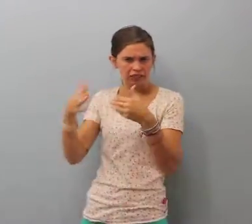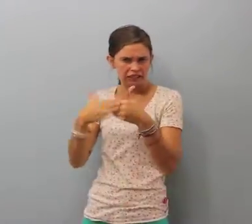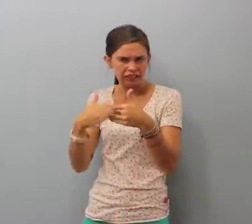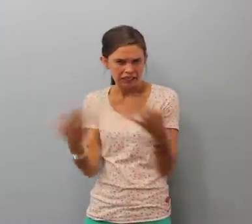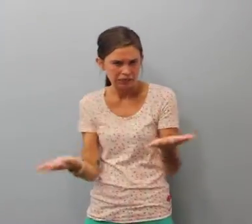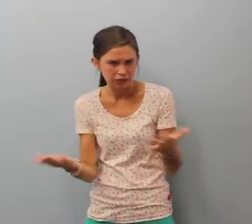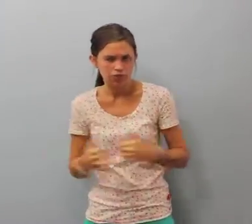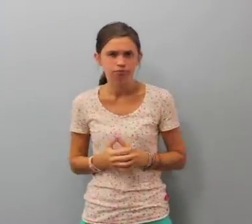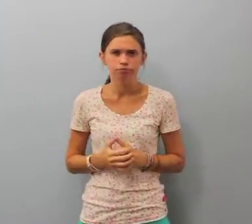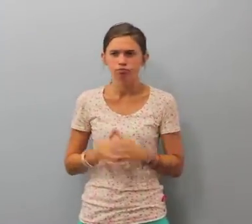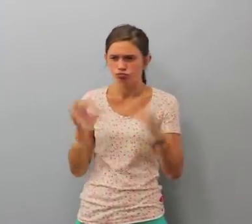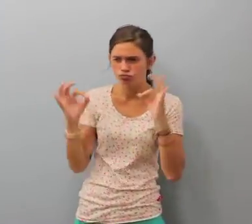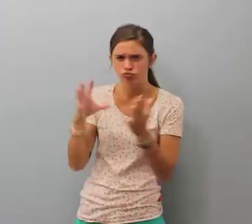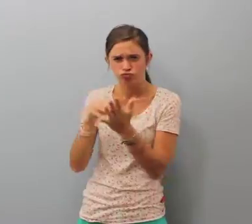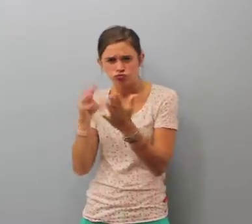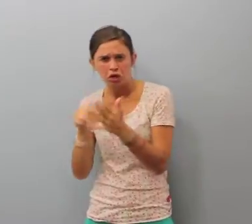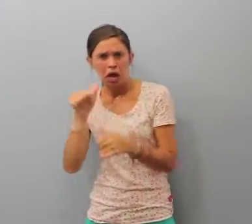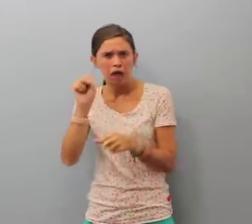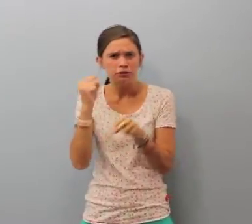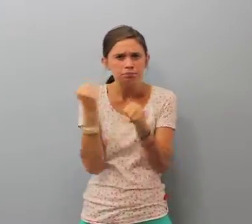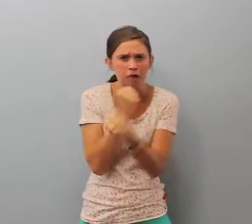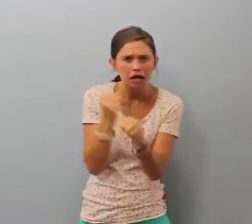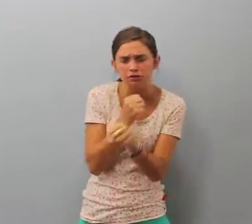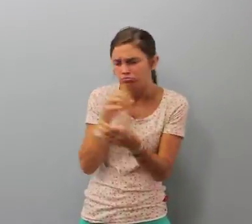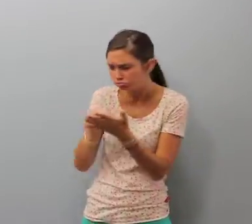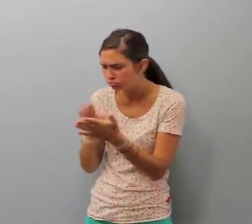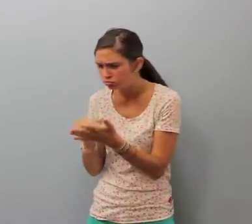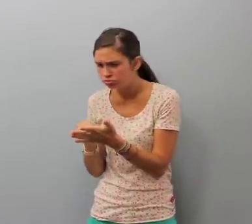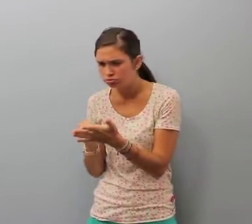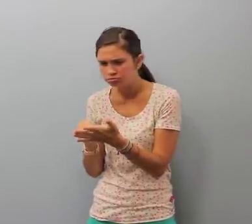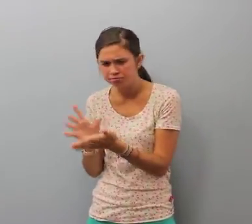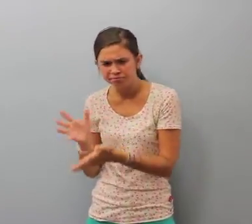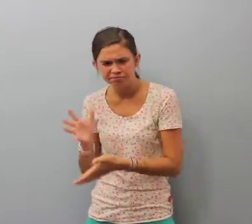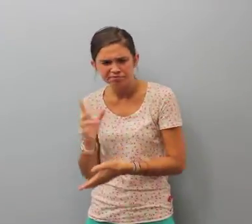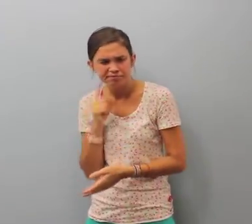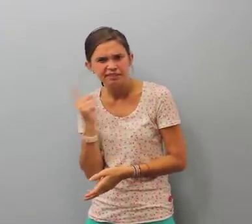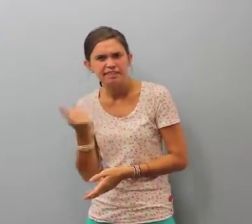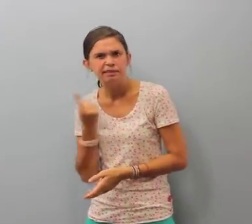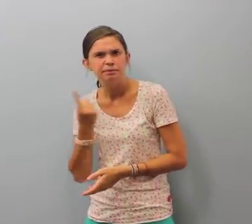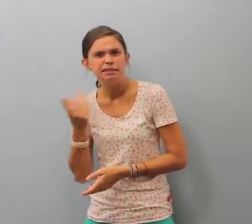UTI in Norwood. She learned a lot in maintenance.